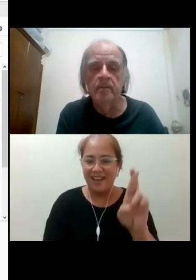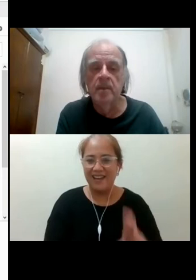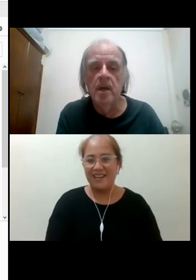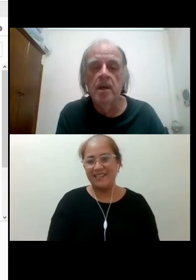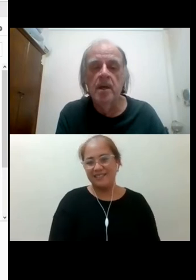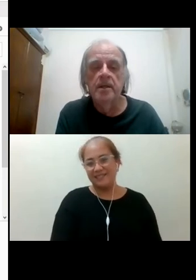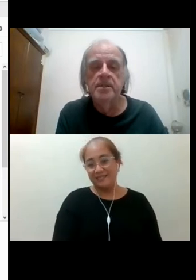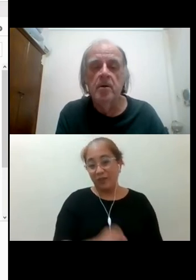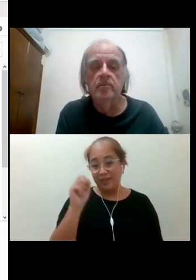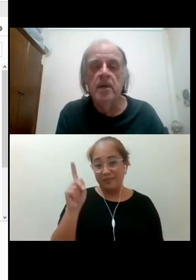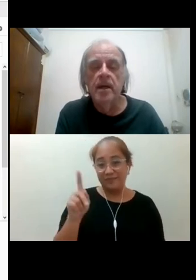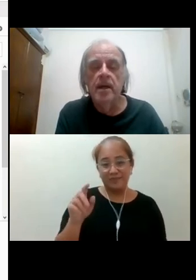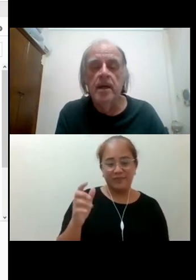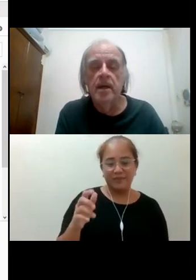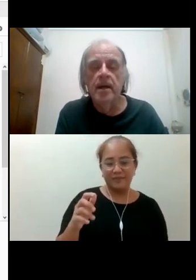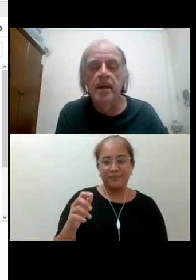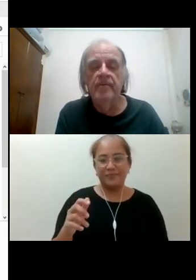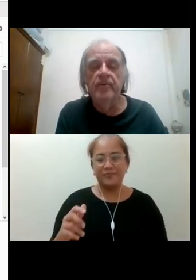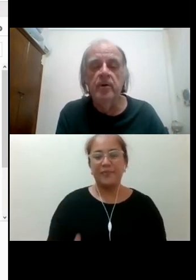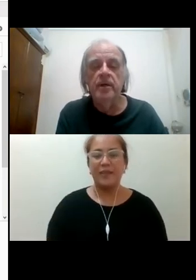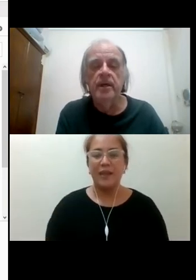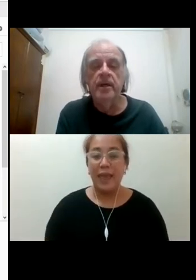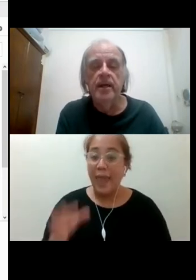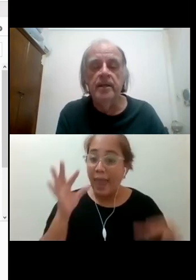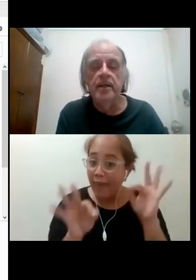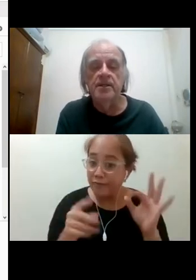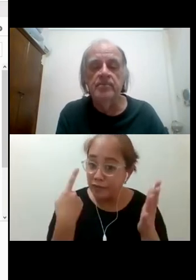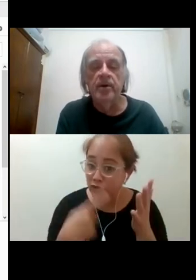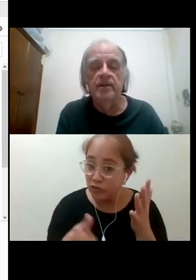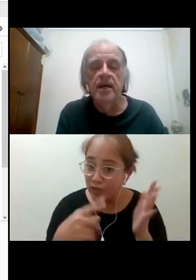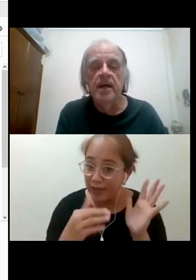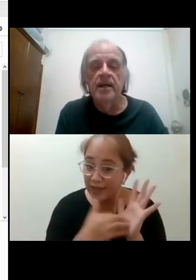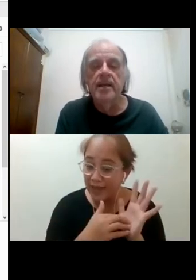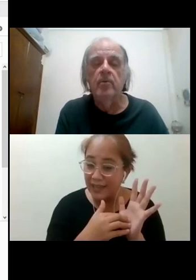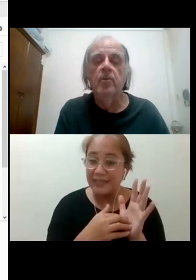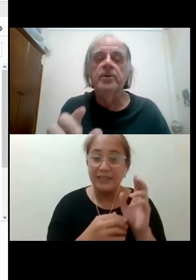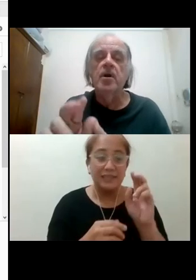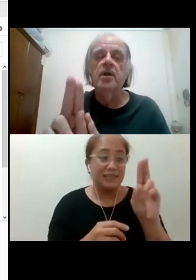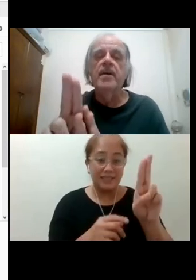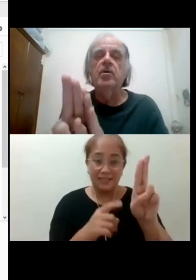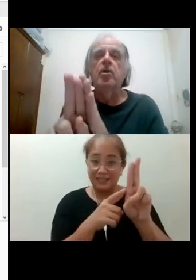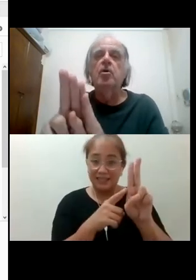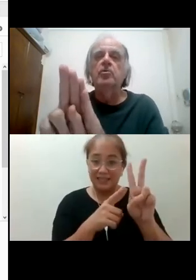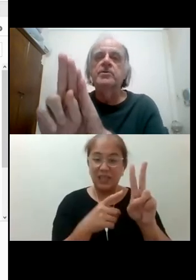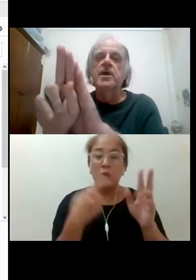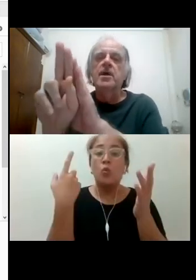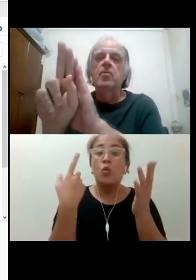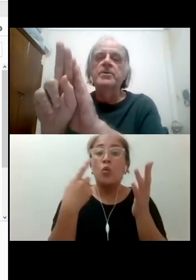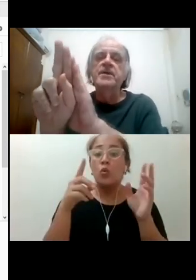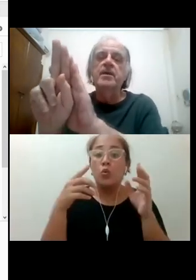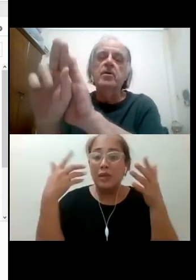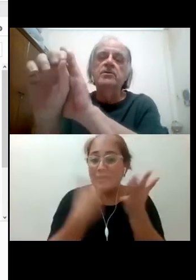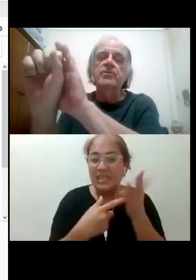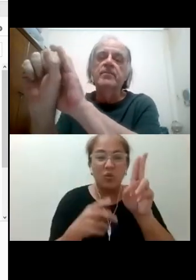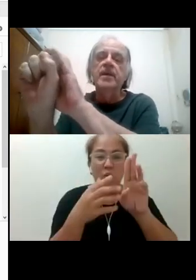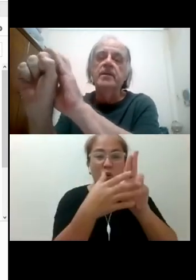Okay. So if you look again at non-spread, now when we're talking about closed, when we